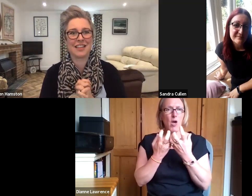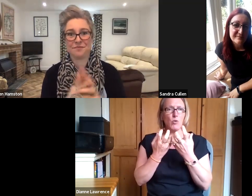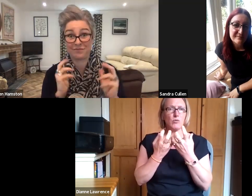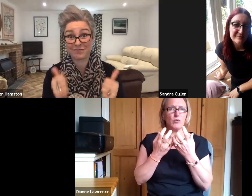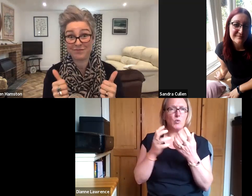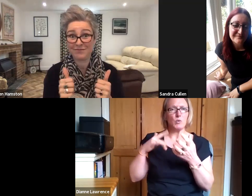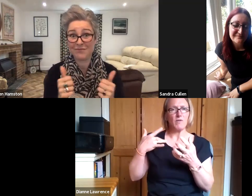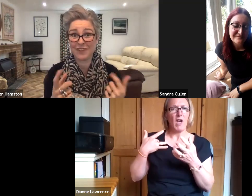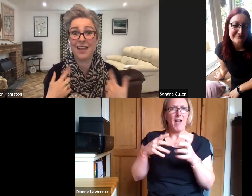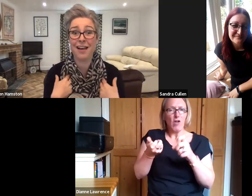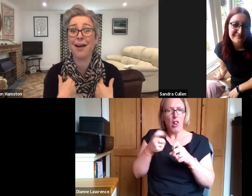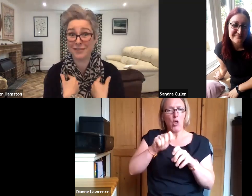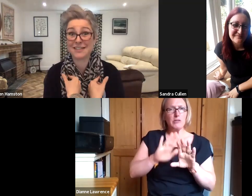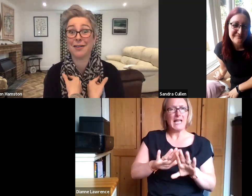With.